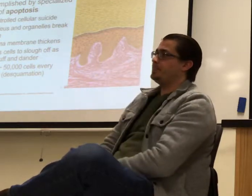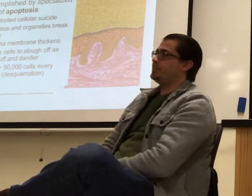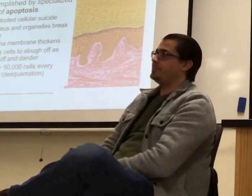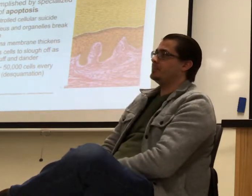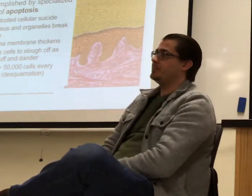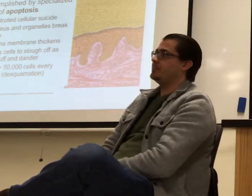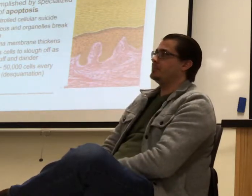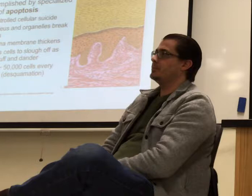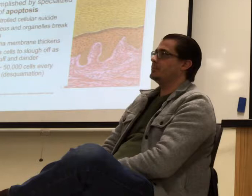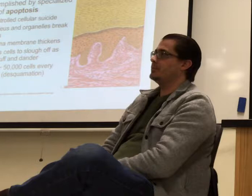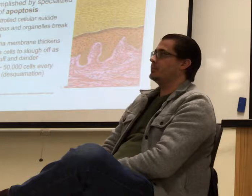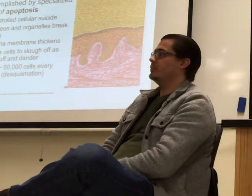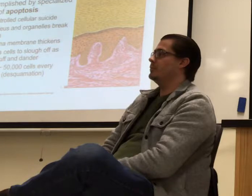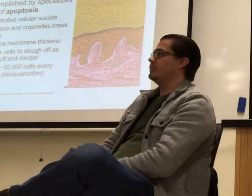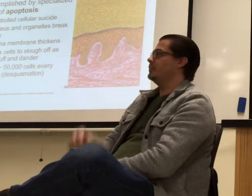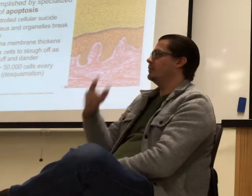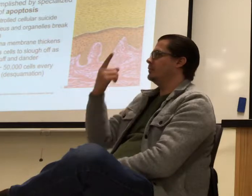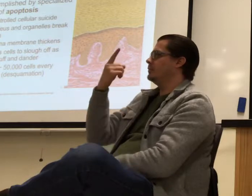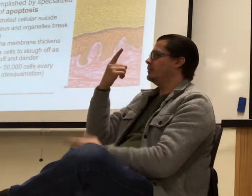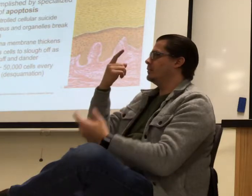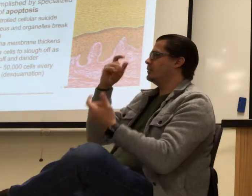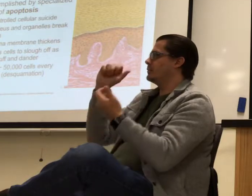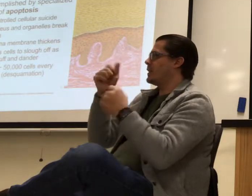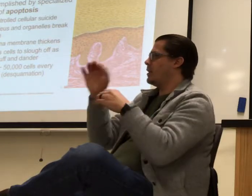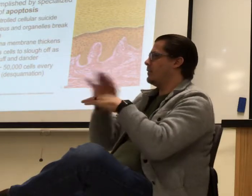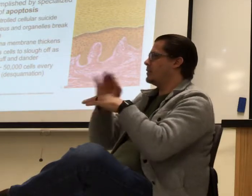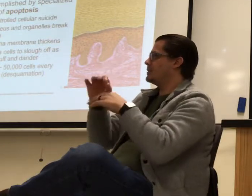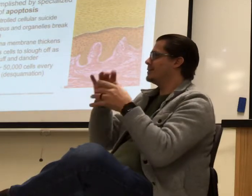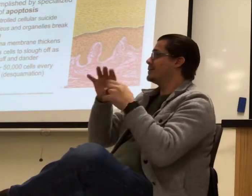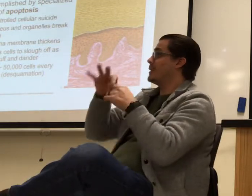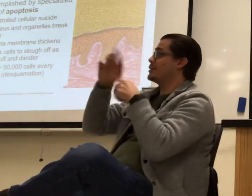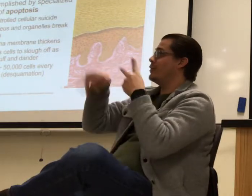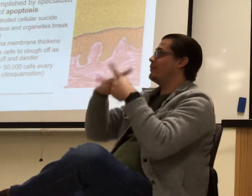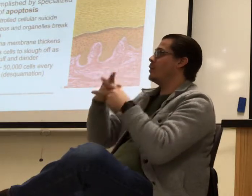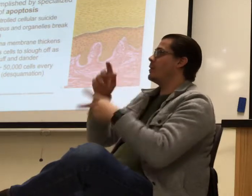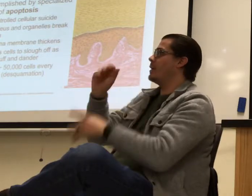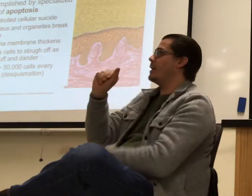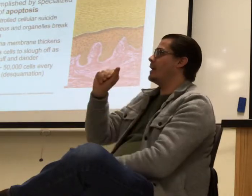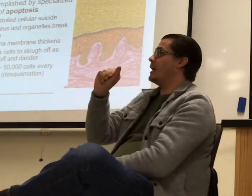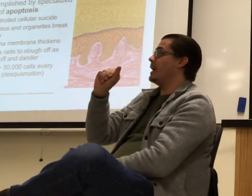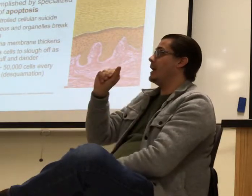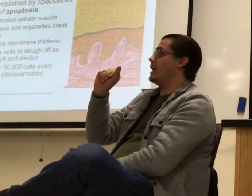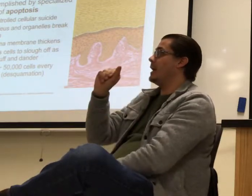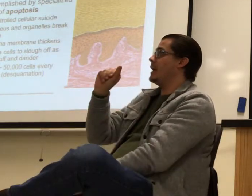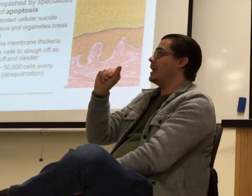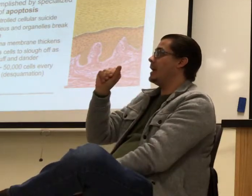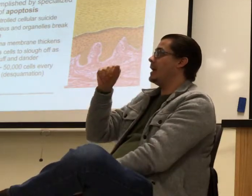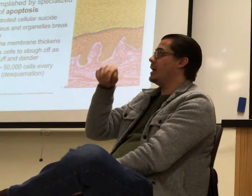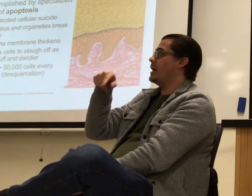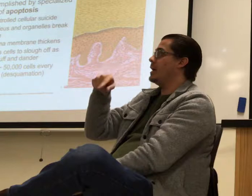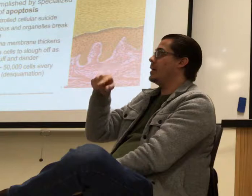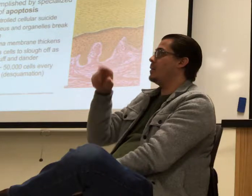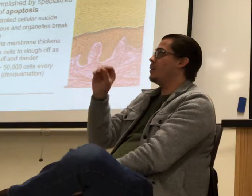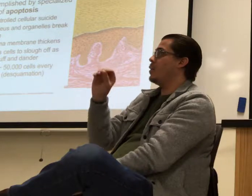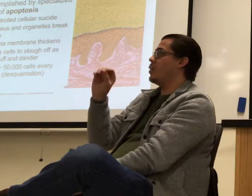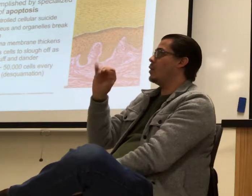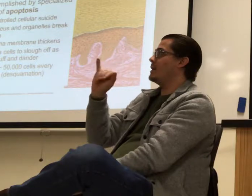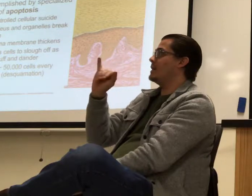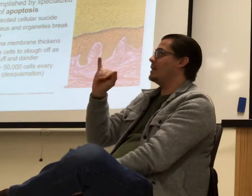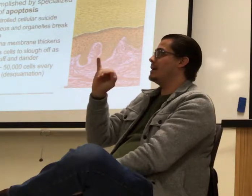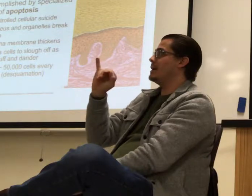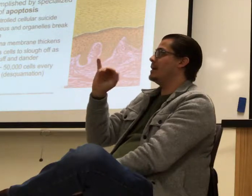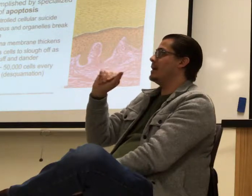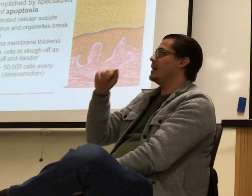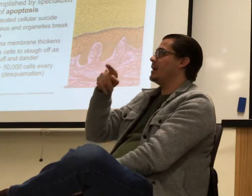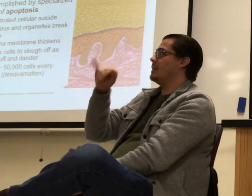It's accomplished by a specialized form of apoptosis. Apoptosis is programmed cell death. It's controlled cellular suicide.